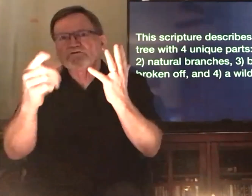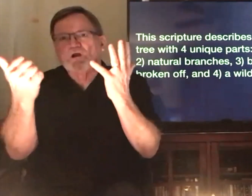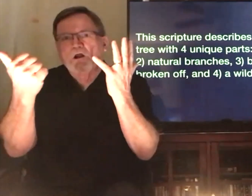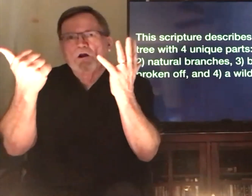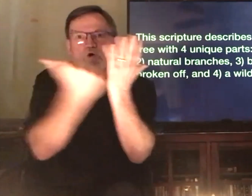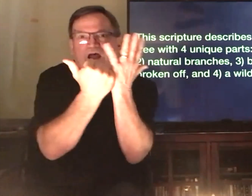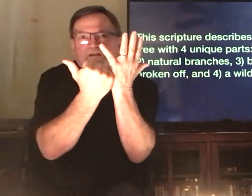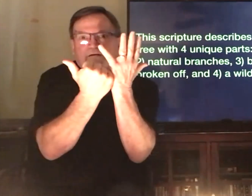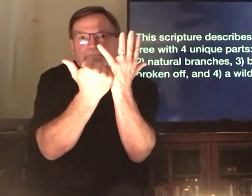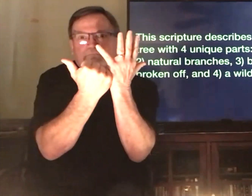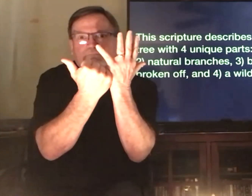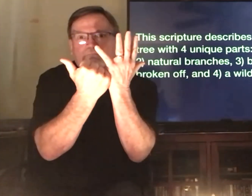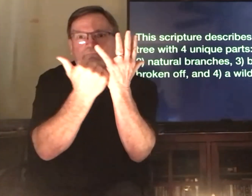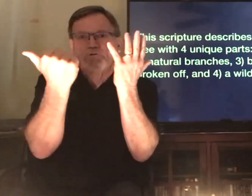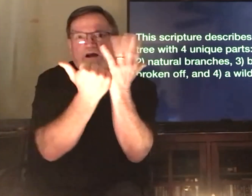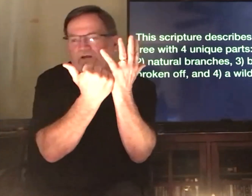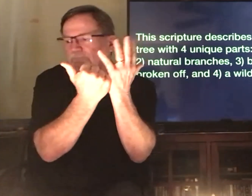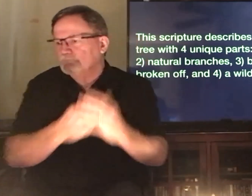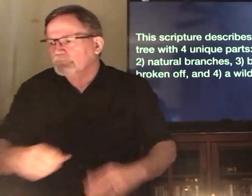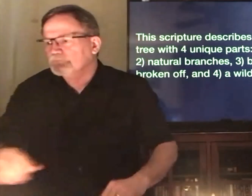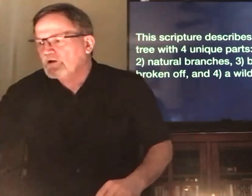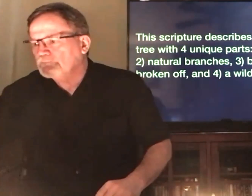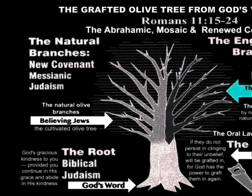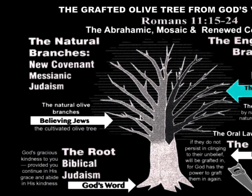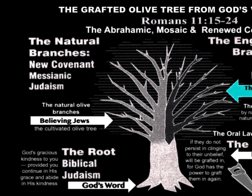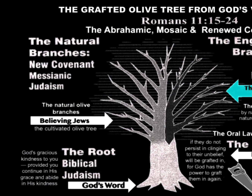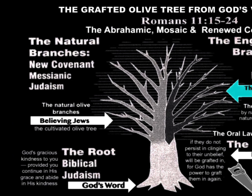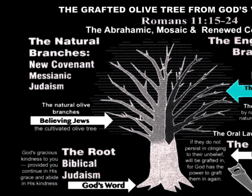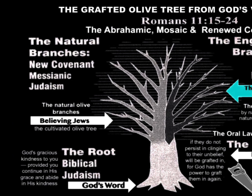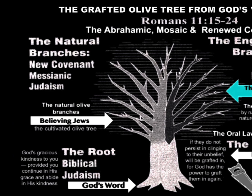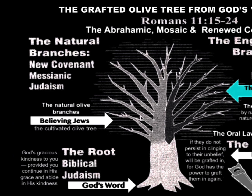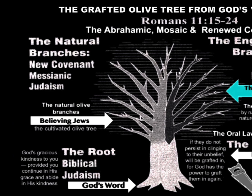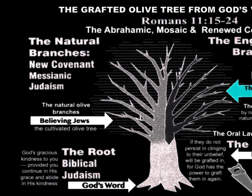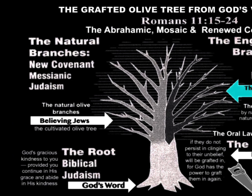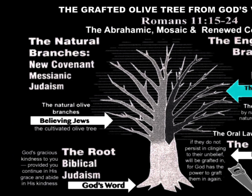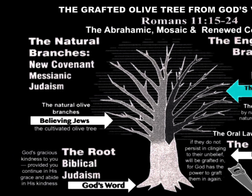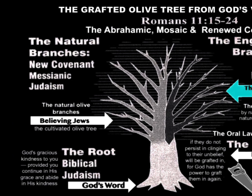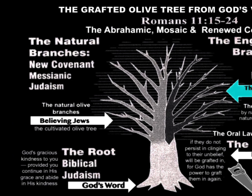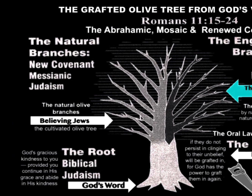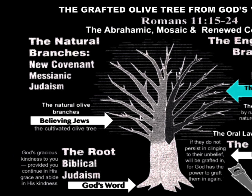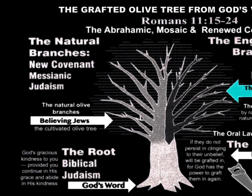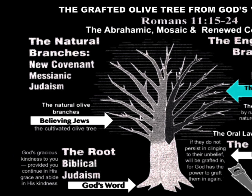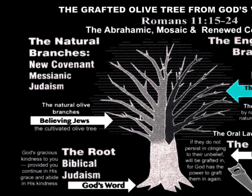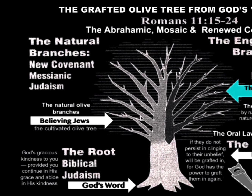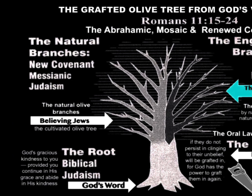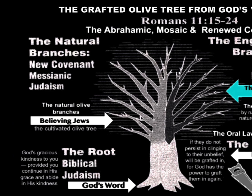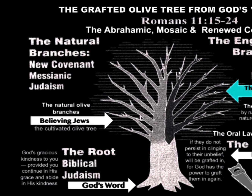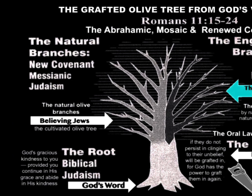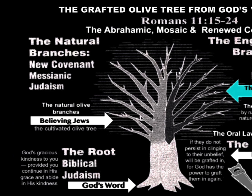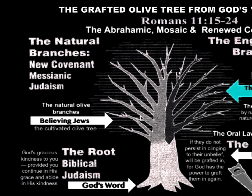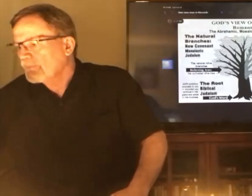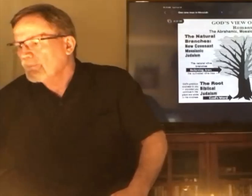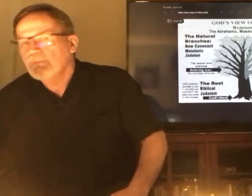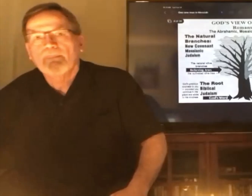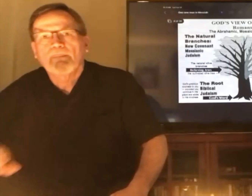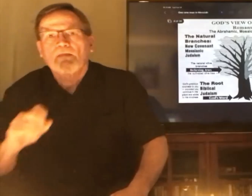set apart, so all the branch. If some branch broken off, cut